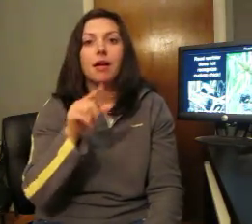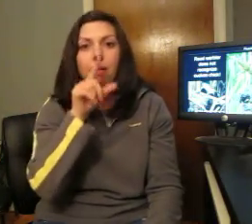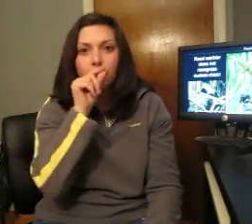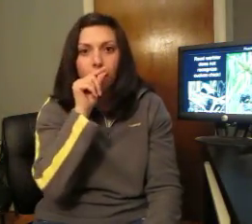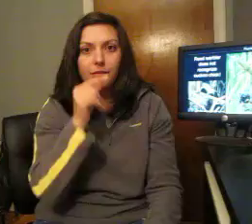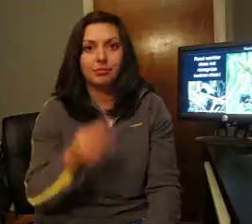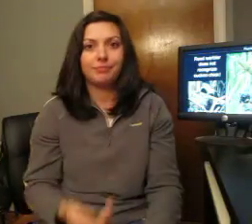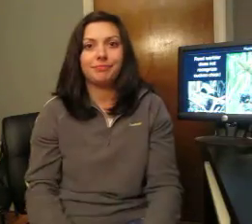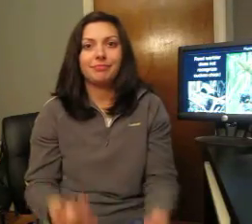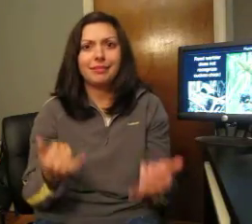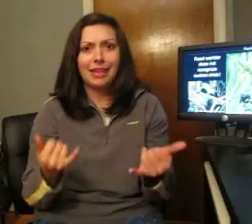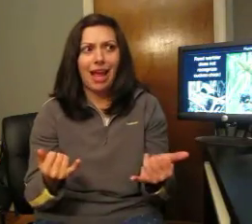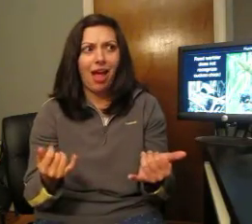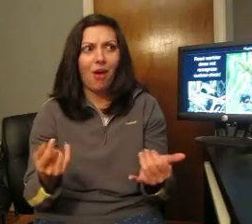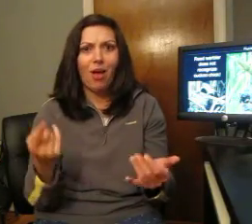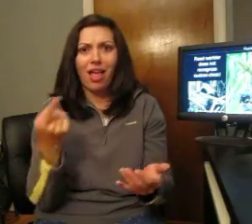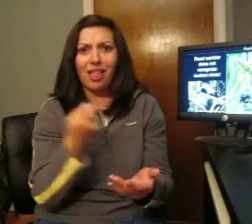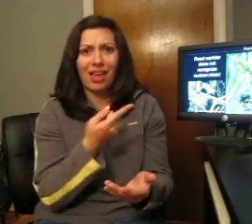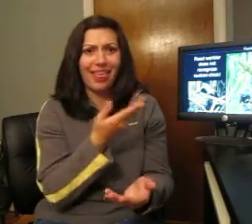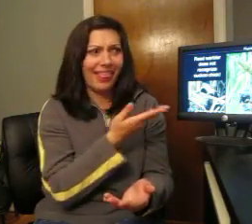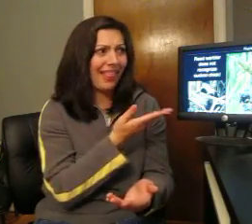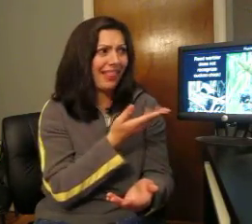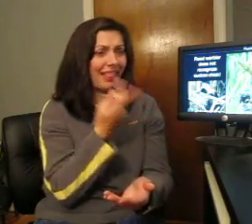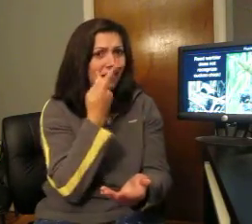That is a cuckoo chick that escaped detection.